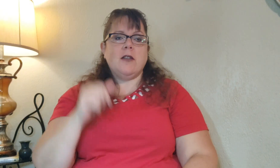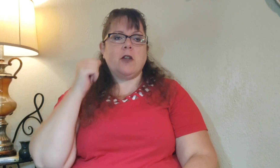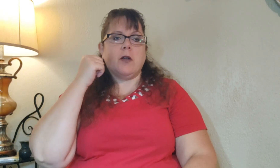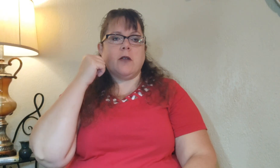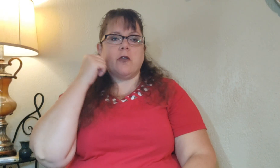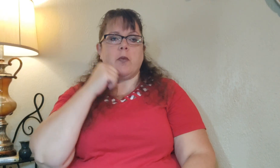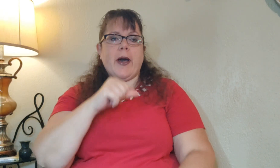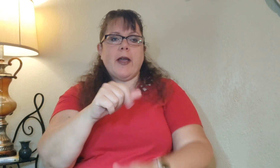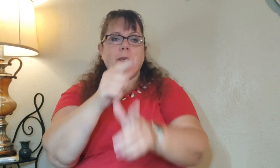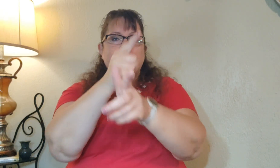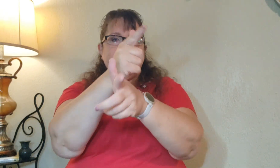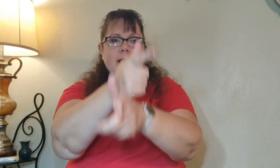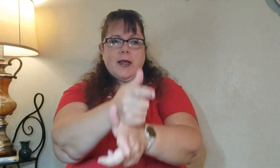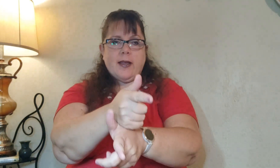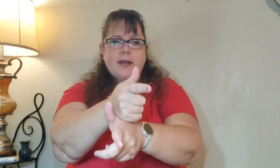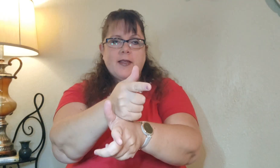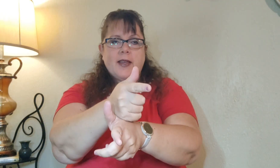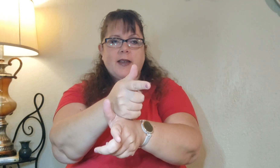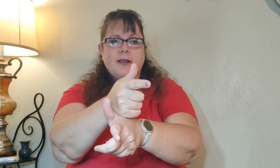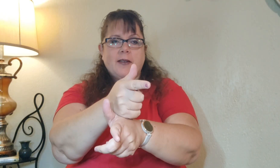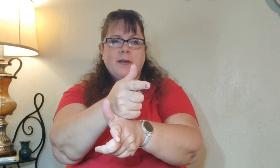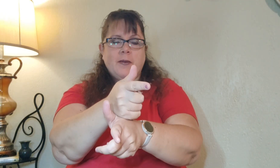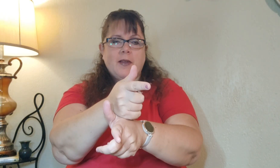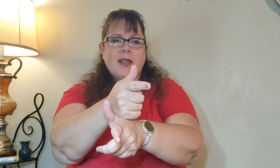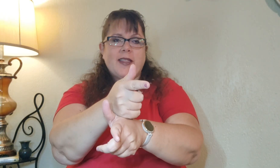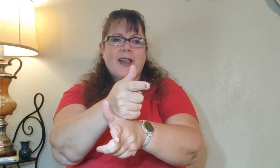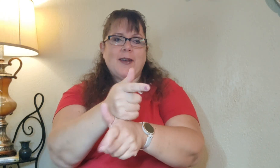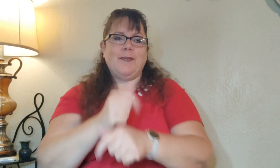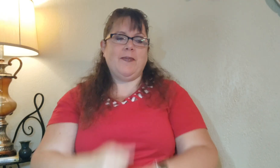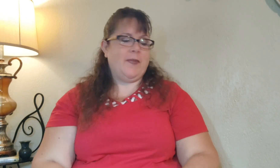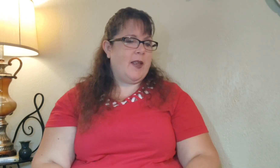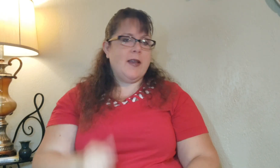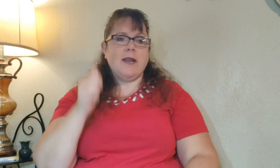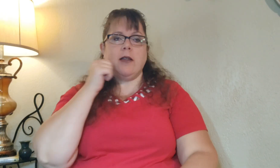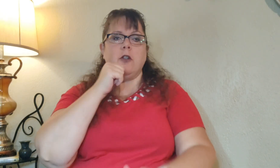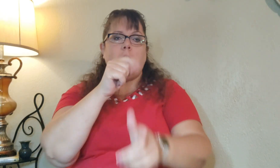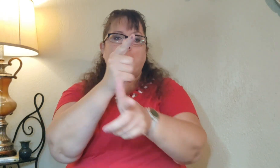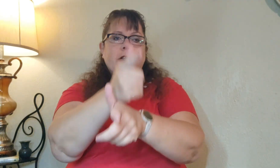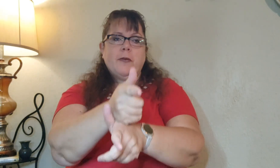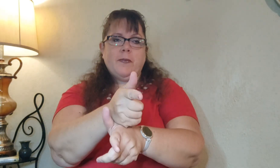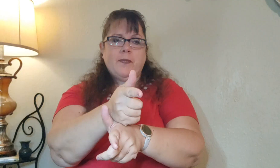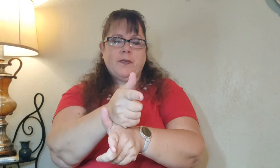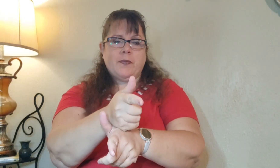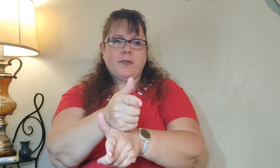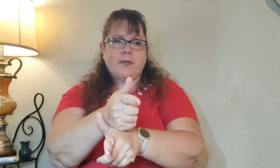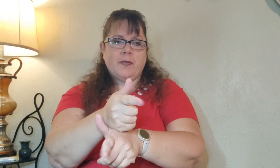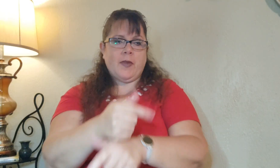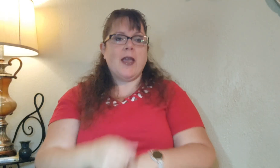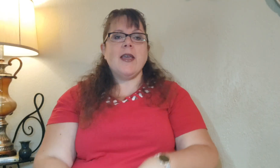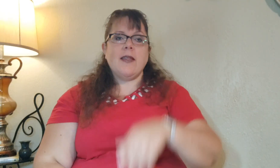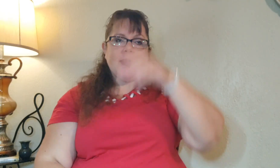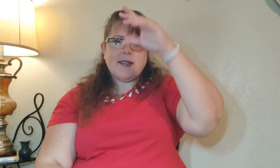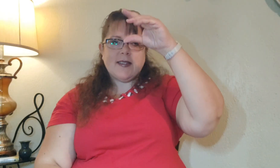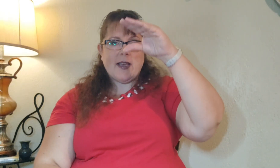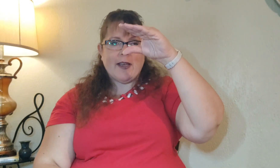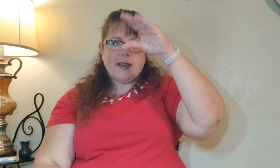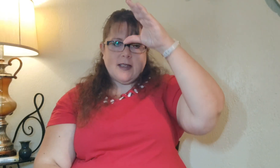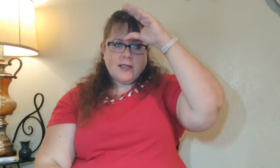So it's swipe, and then like that. Daughter. And then son is